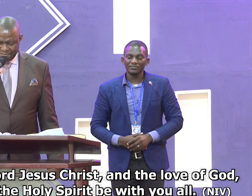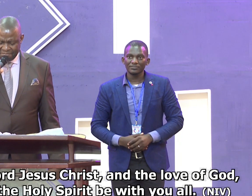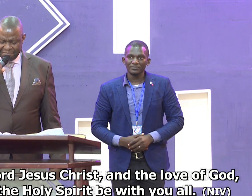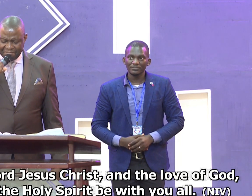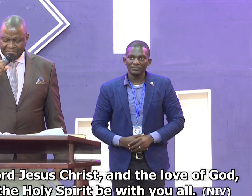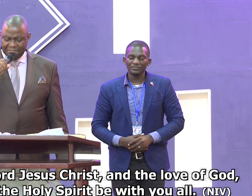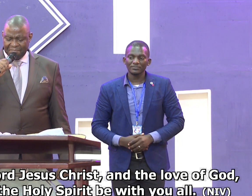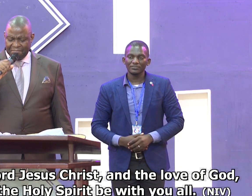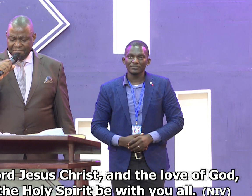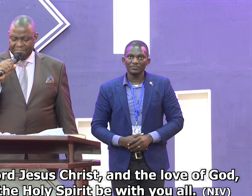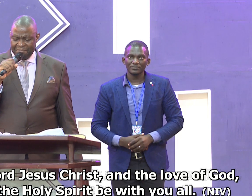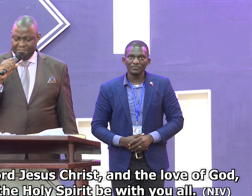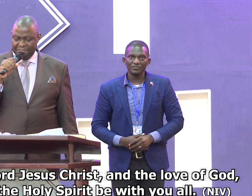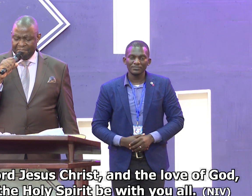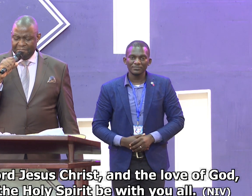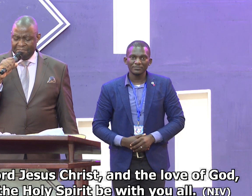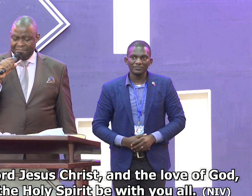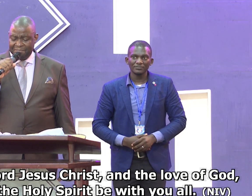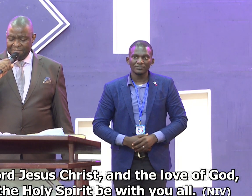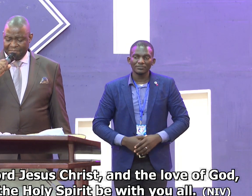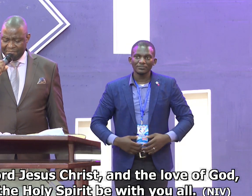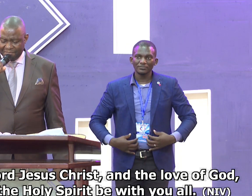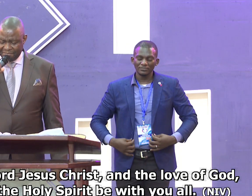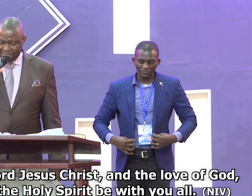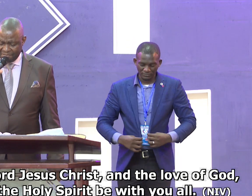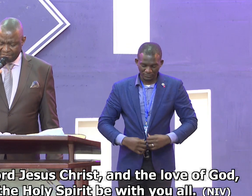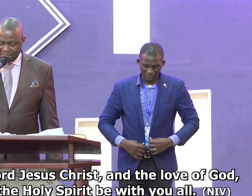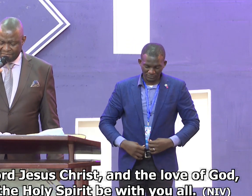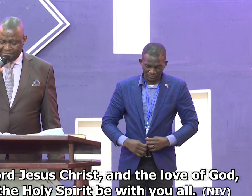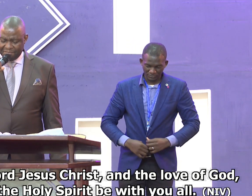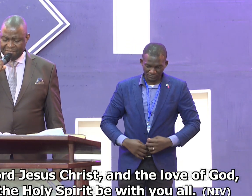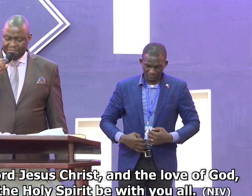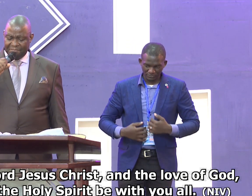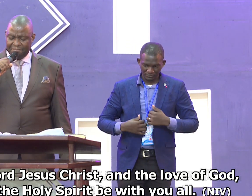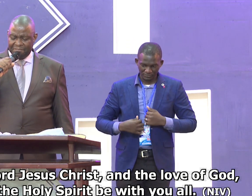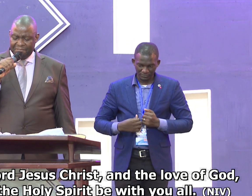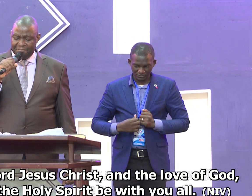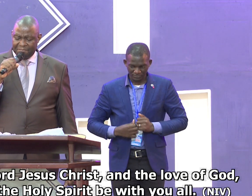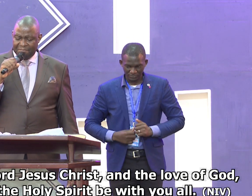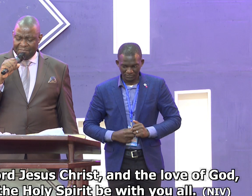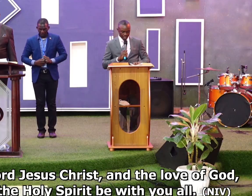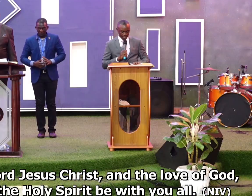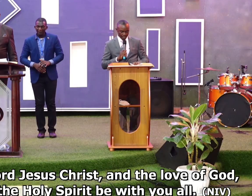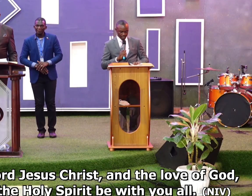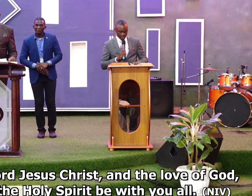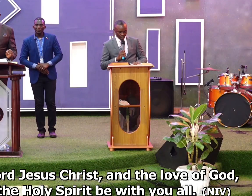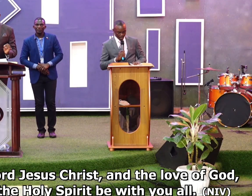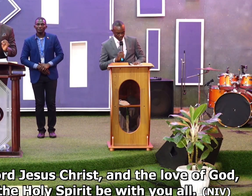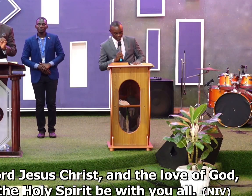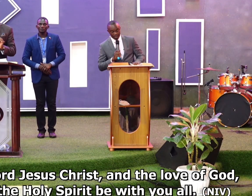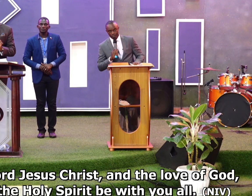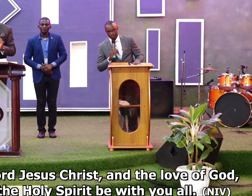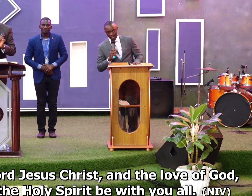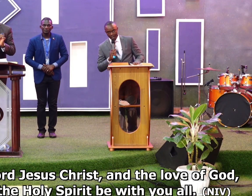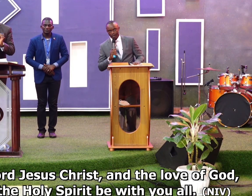nga kigamba ekisa kya Mukama waffe Yesu Kristo n'okwagala kwa Katonda n'okusekimu kw'Omwoyo Omutukuvu bibeere